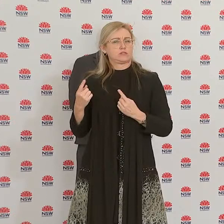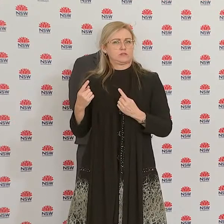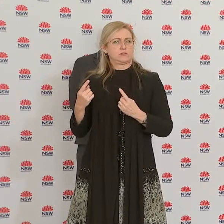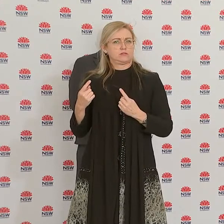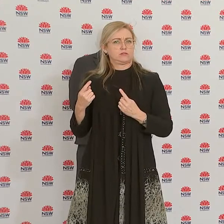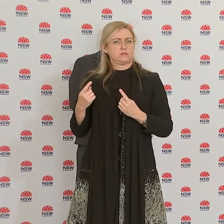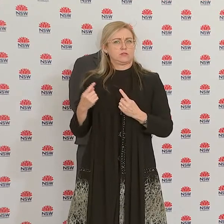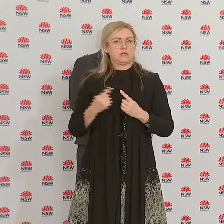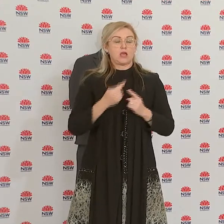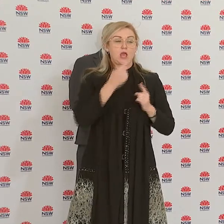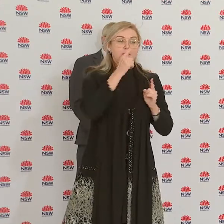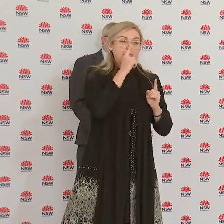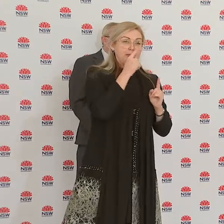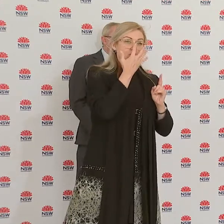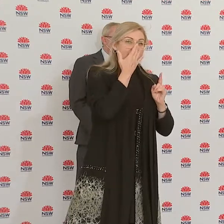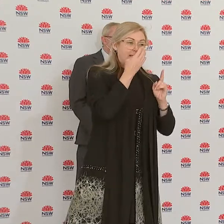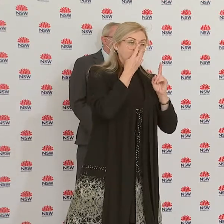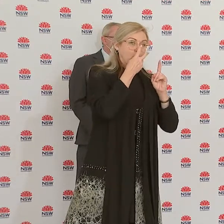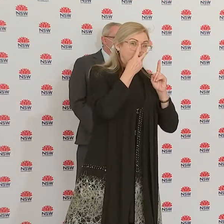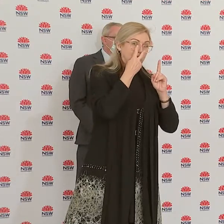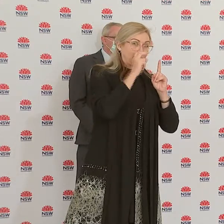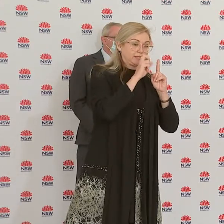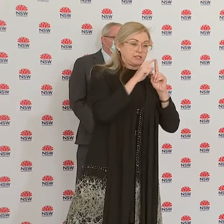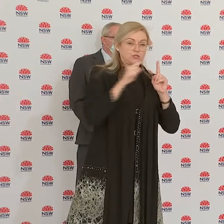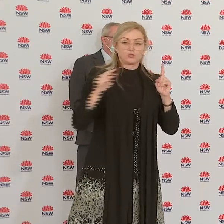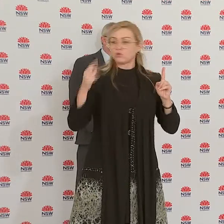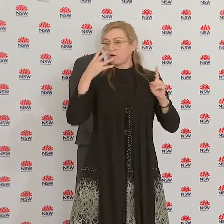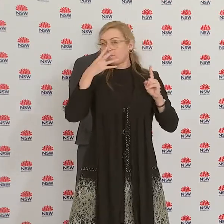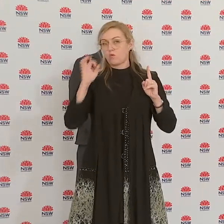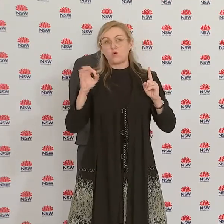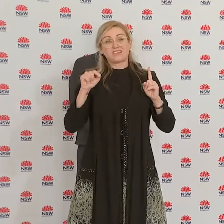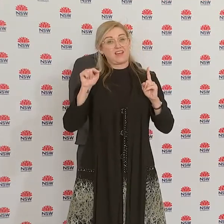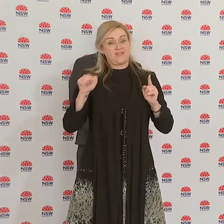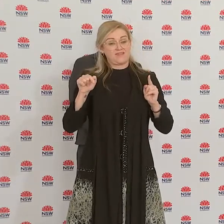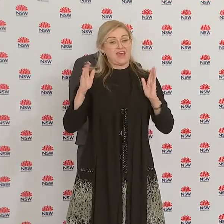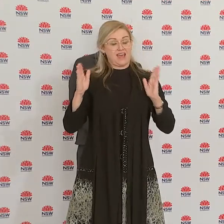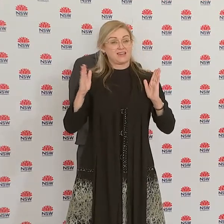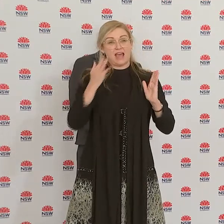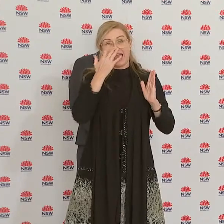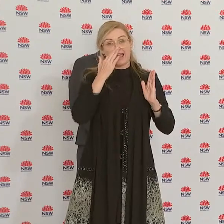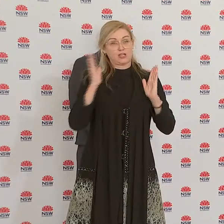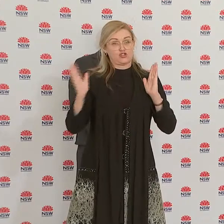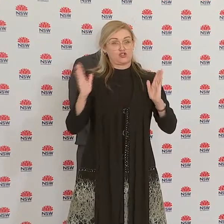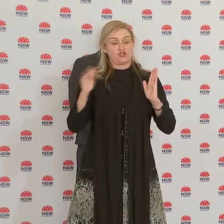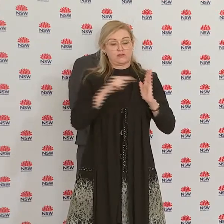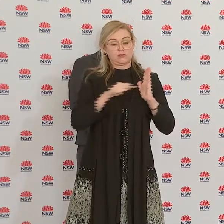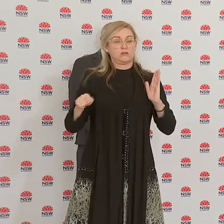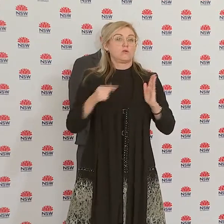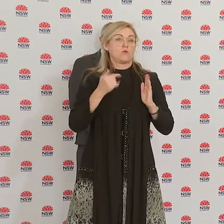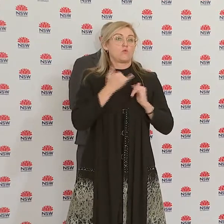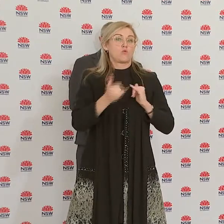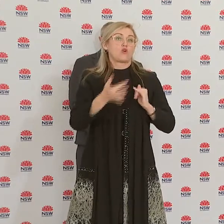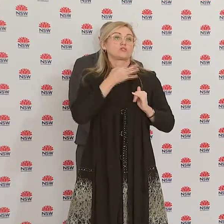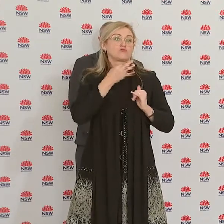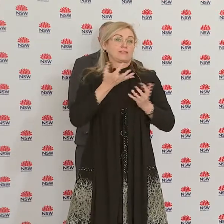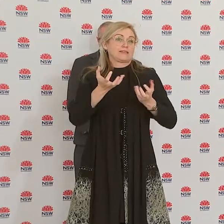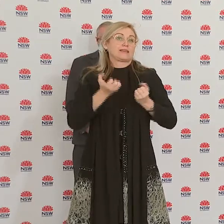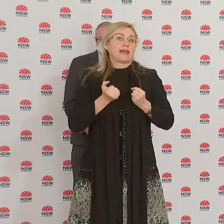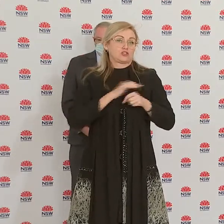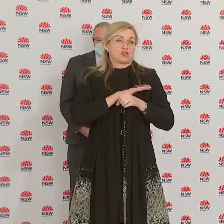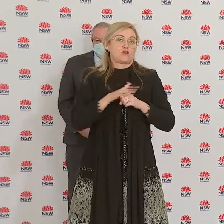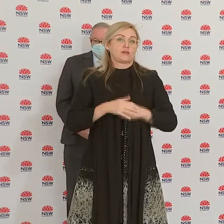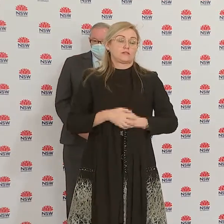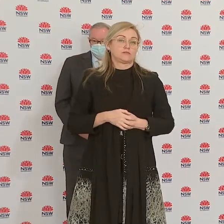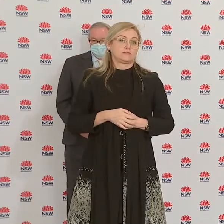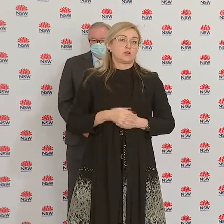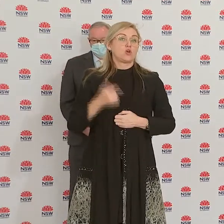aged between 20 and 40 are those greatest at risk of getting the virus and spreading the virus. So we're basing all of this on Dr. Chan's advice,